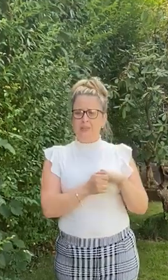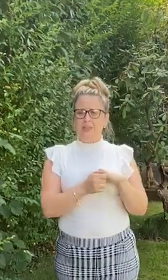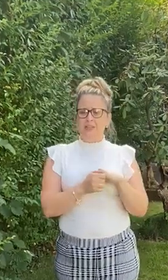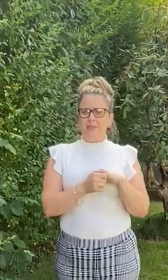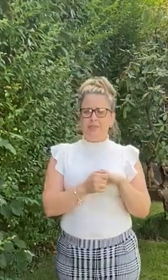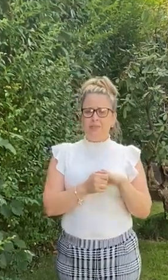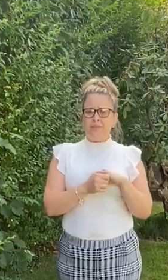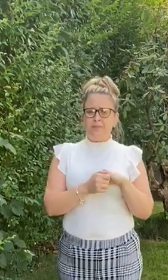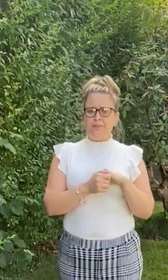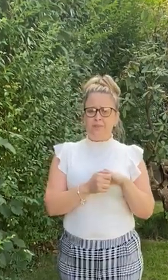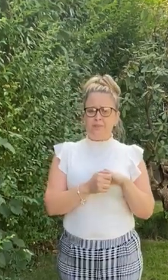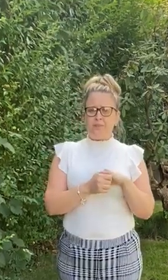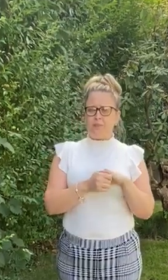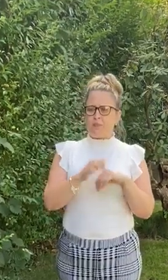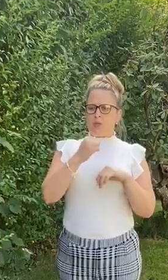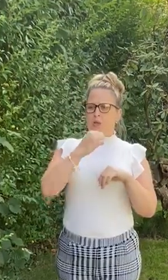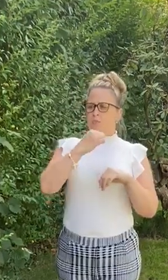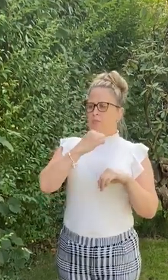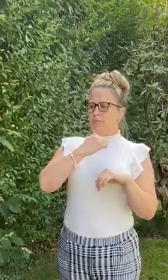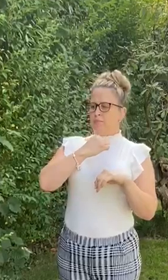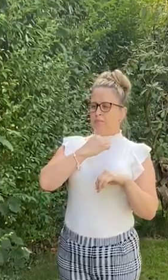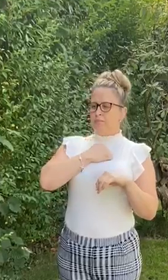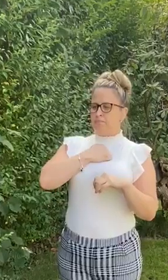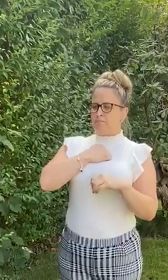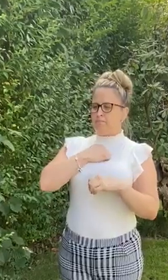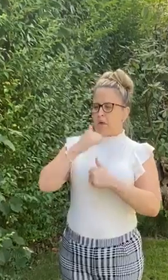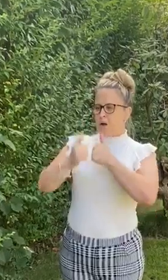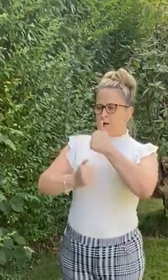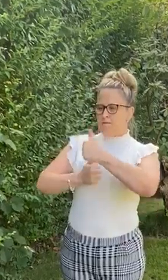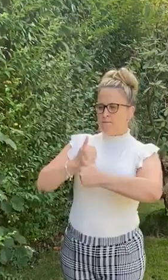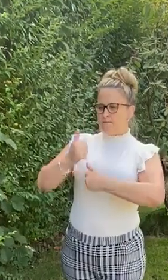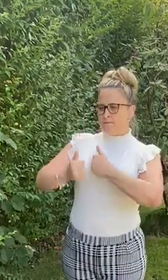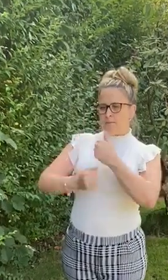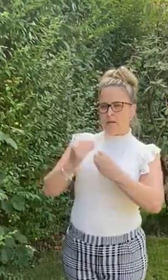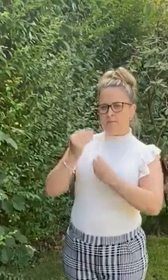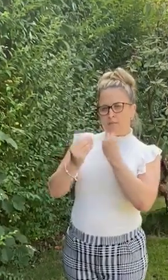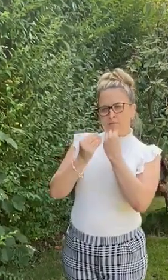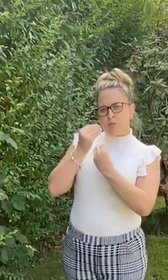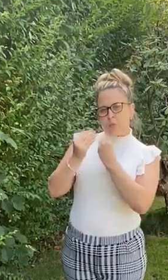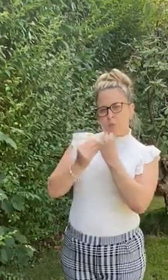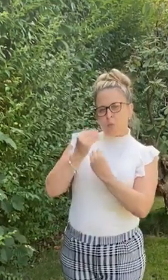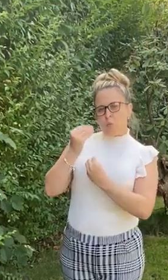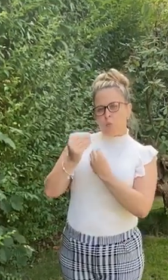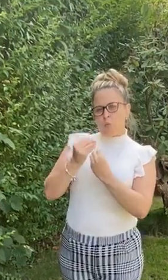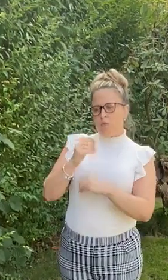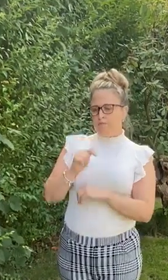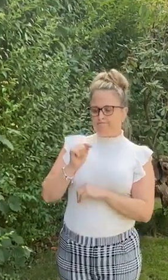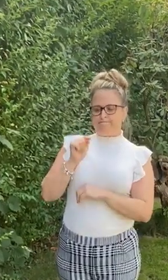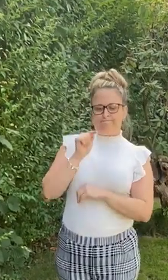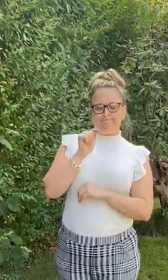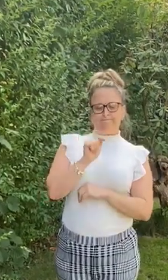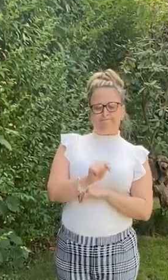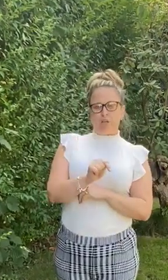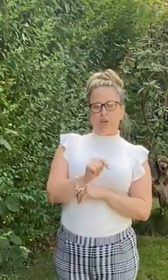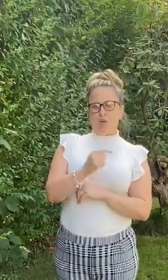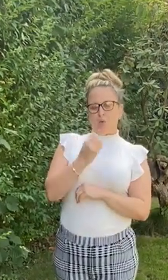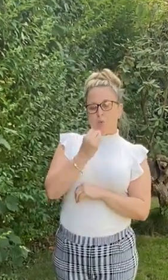My favourite food, the Gruffalo said. You'll taste good on a slice of bread.